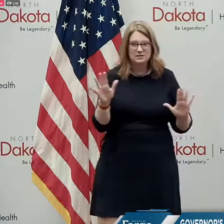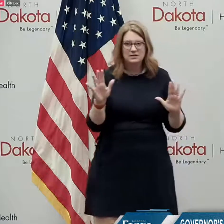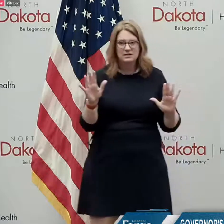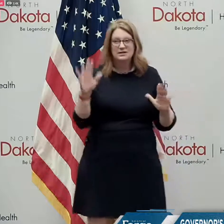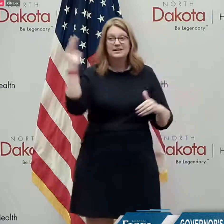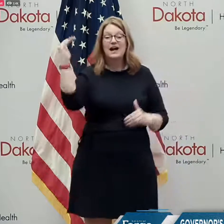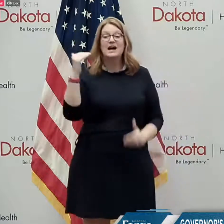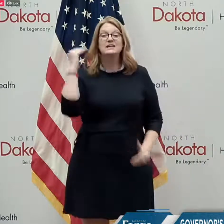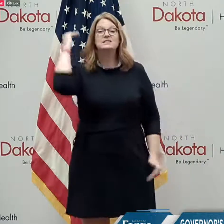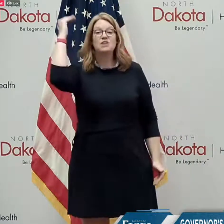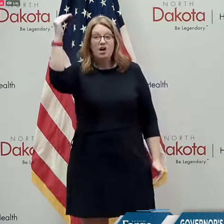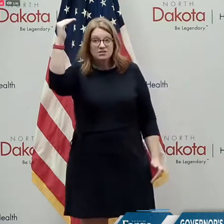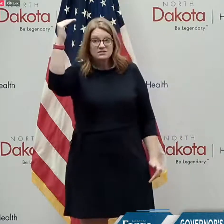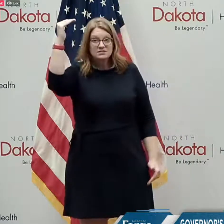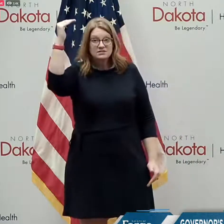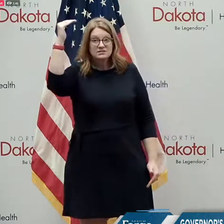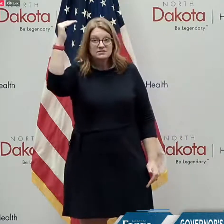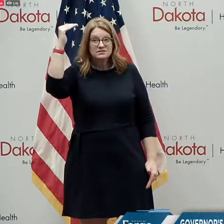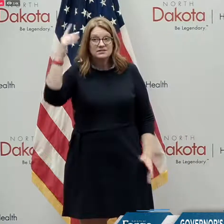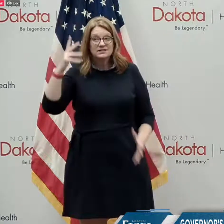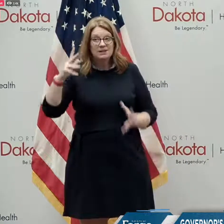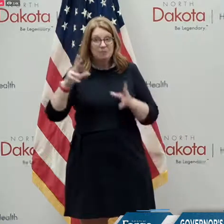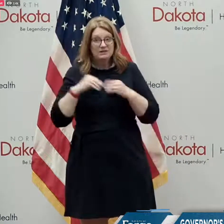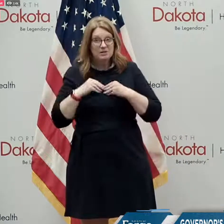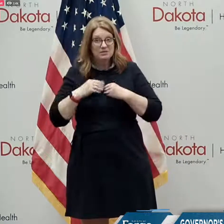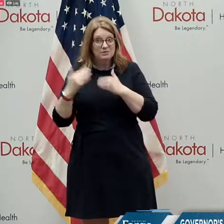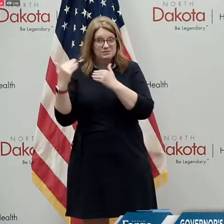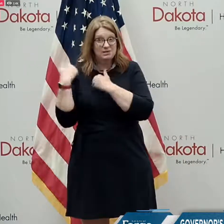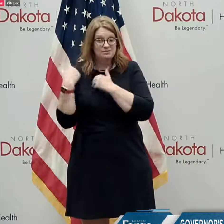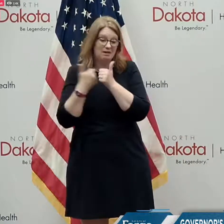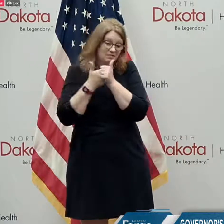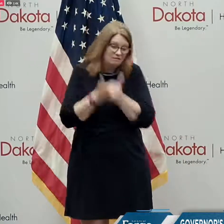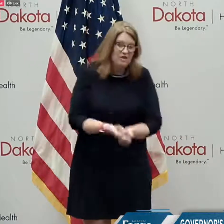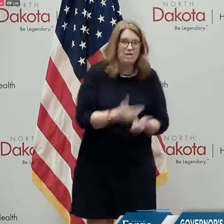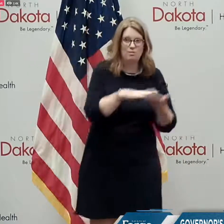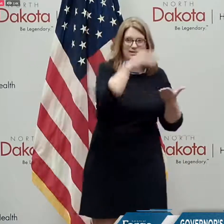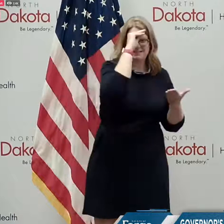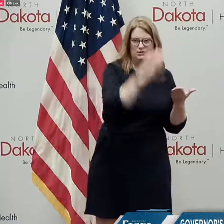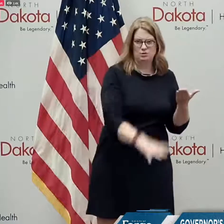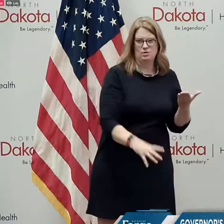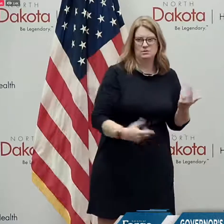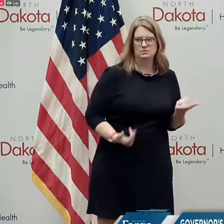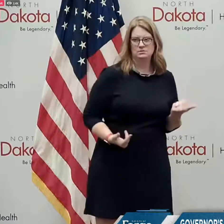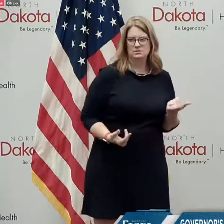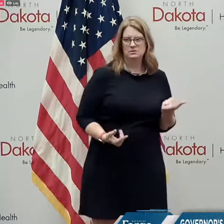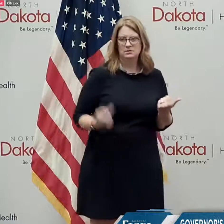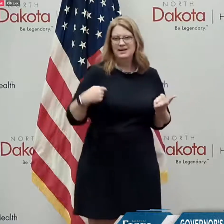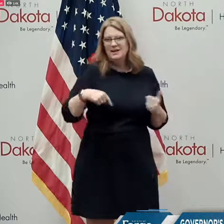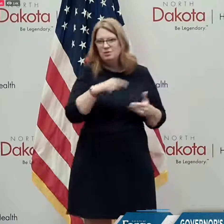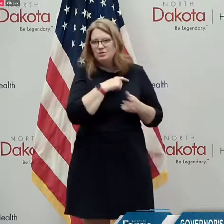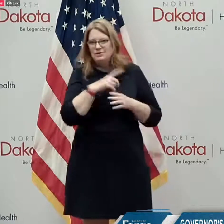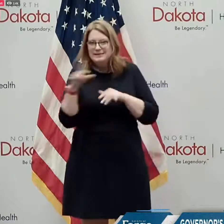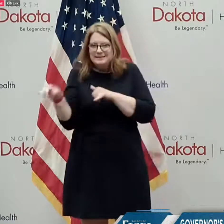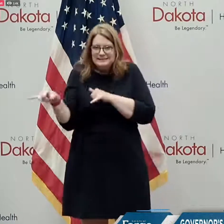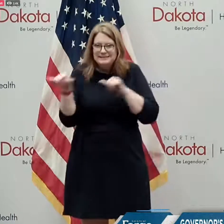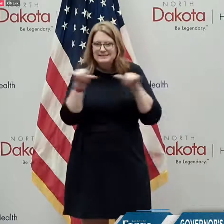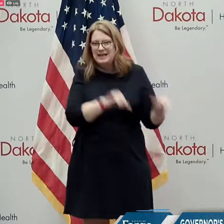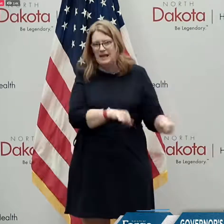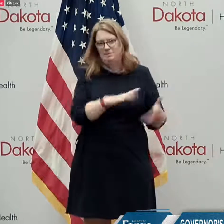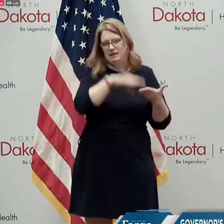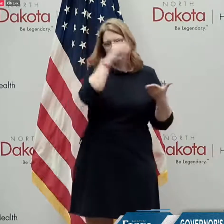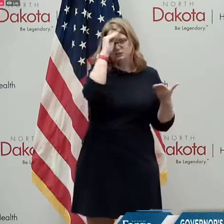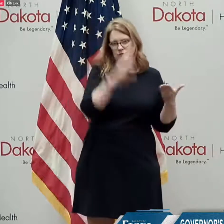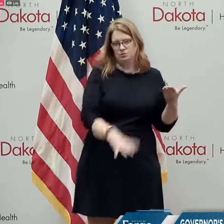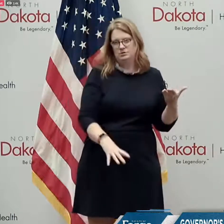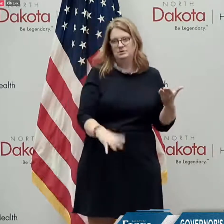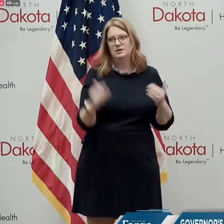adults do what our students did for us this spring? Can we do the same thing for our students to get our numbers down so they can